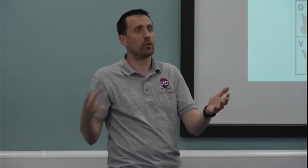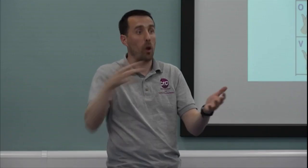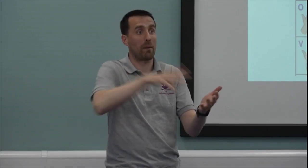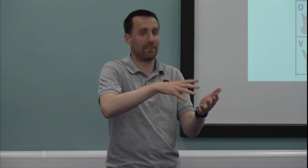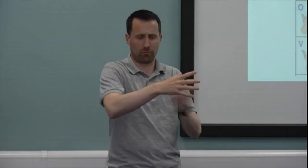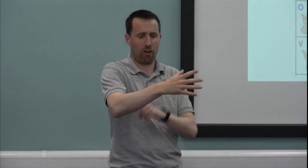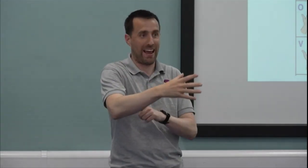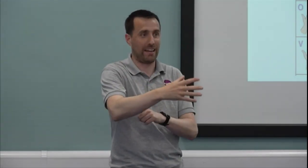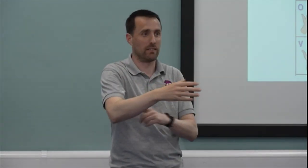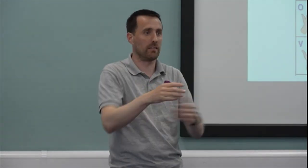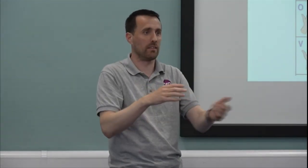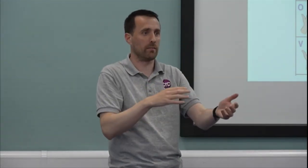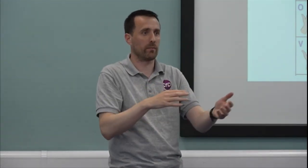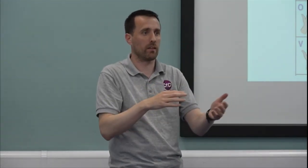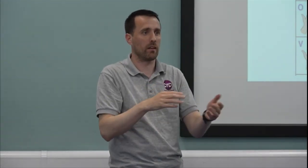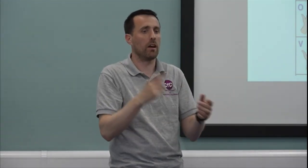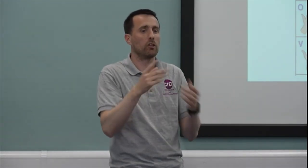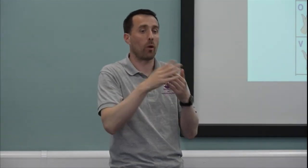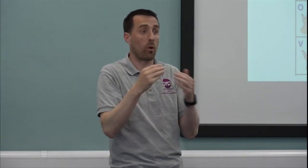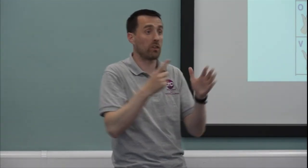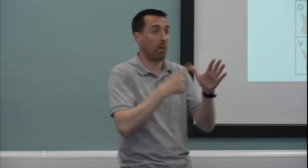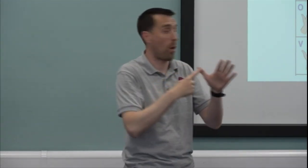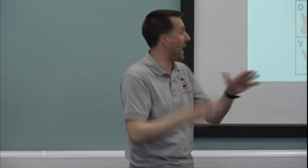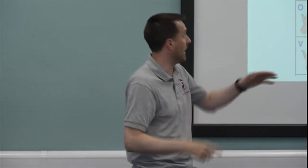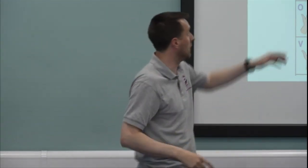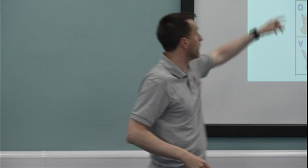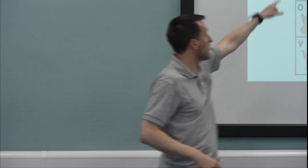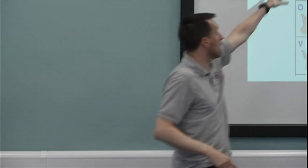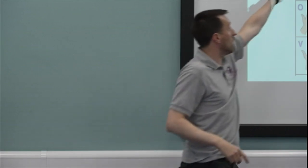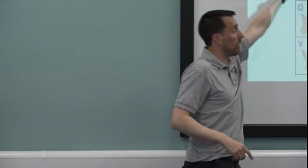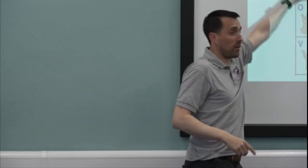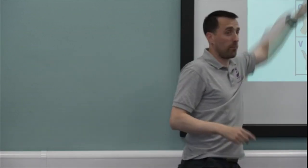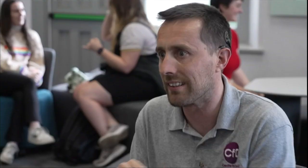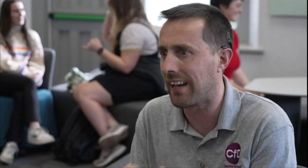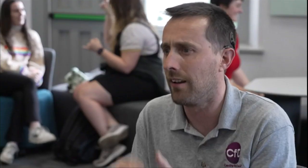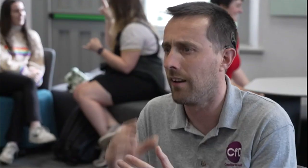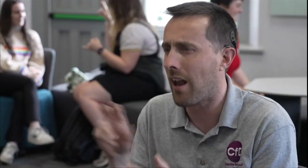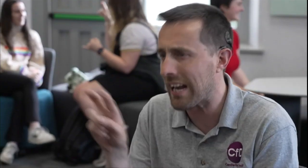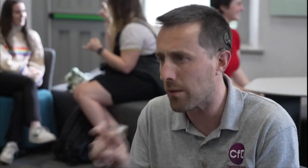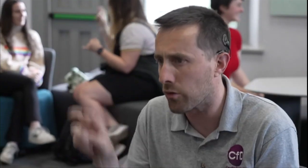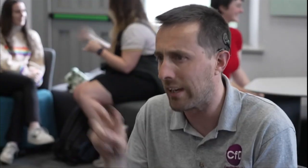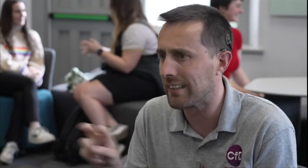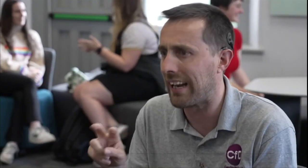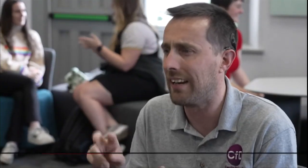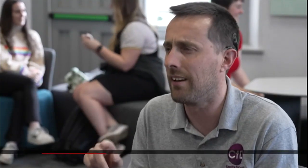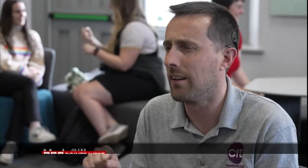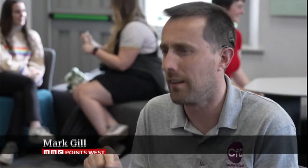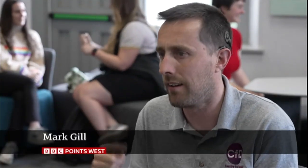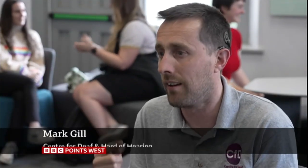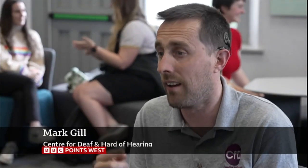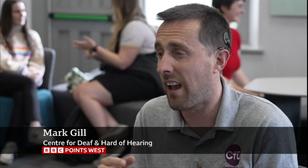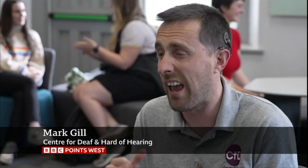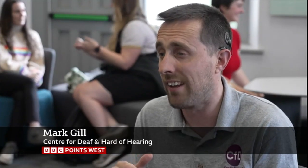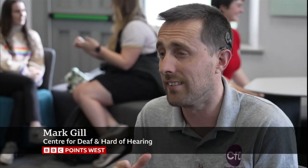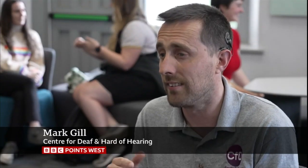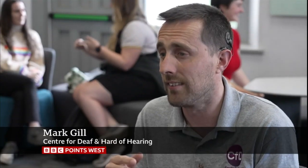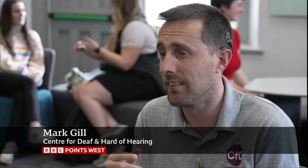clear communication. I went to the GP with my child, and it took a long time to write things down. I was trying to lip